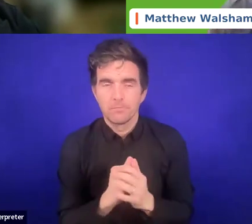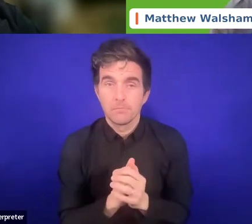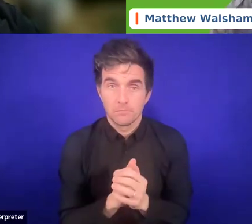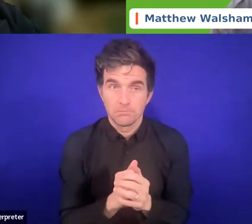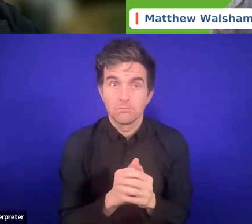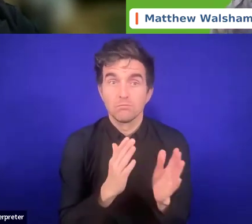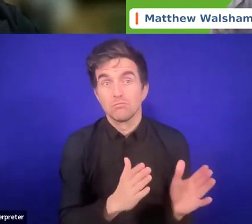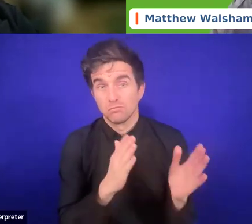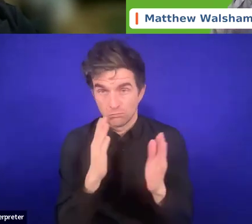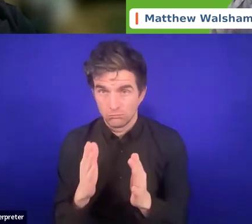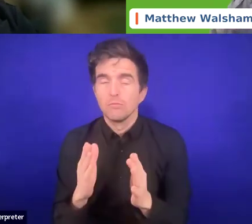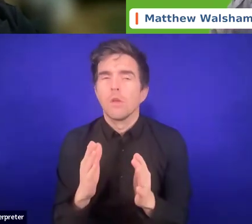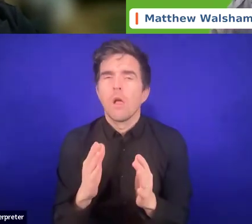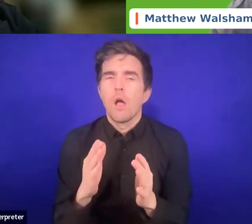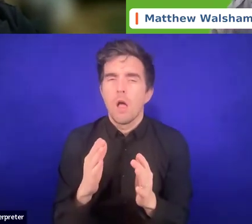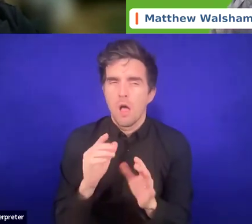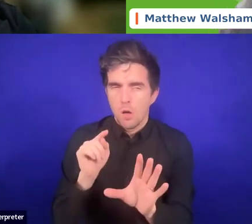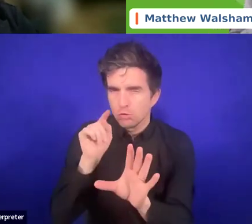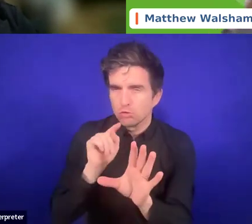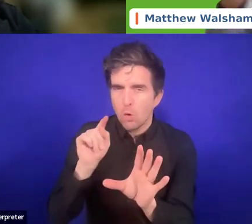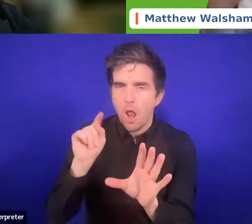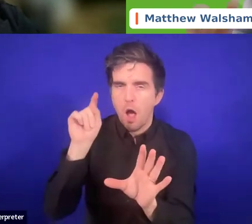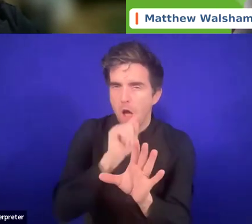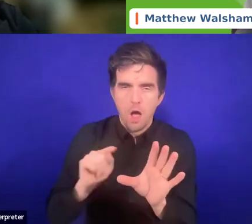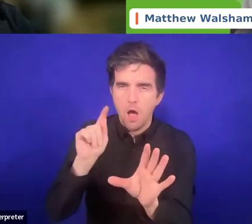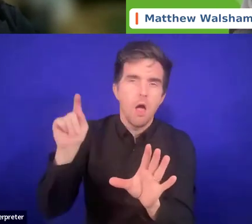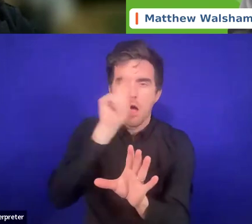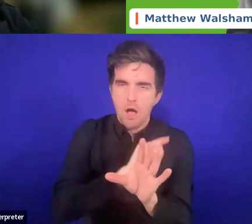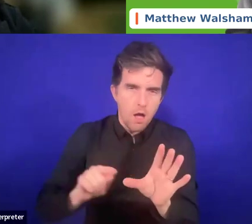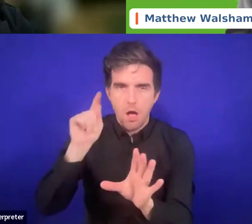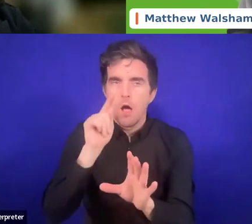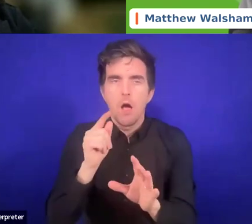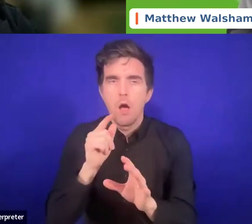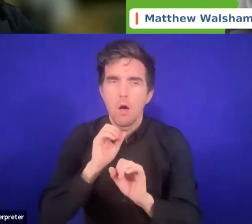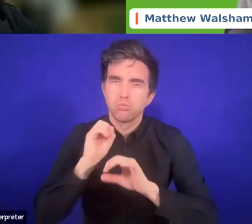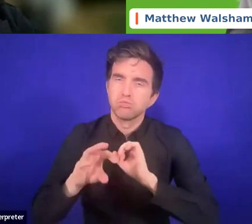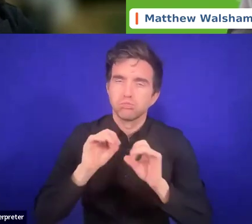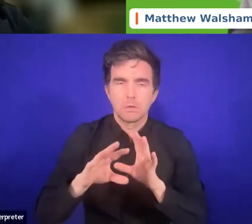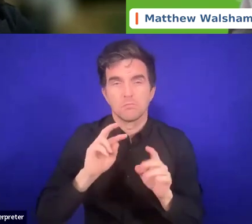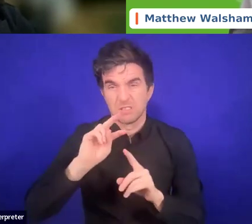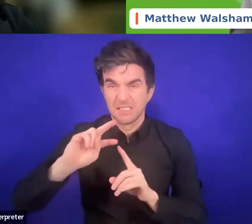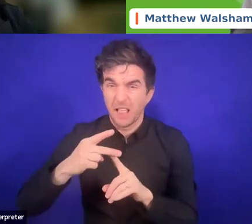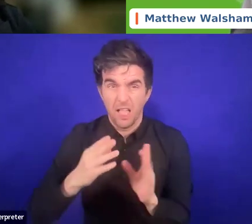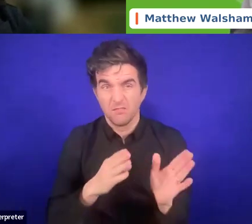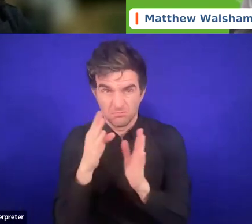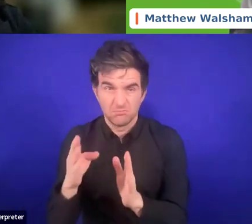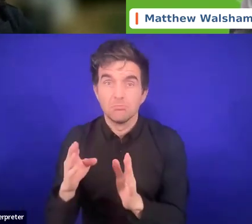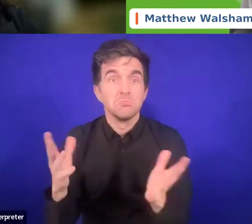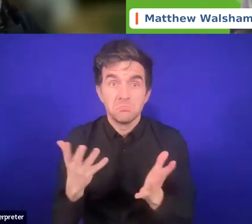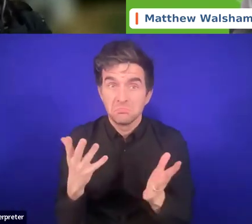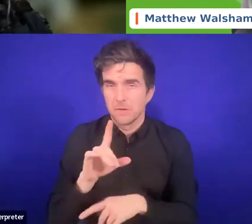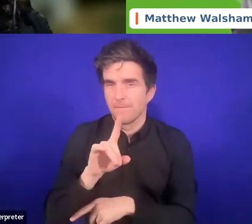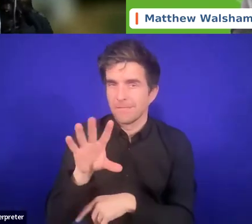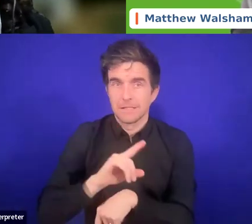to, I think, go into in the report itself, but I think that gave a very good sense of the kind of key messages. So thanks very much for